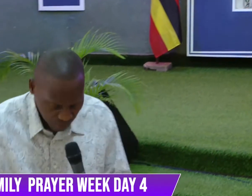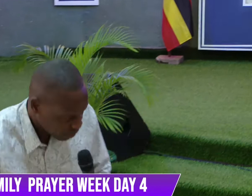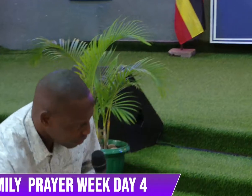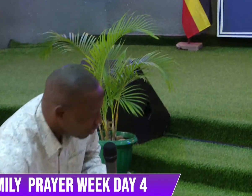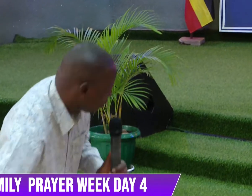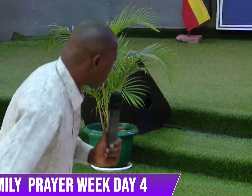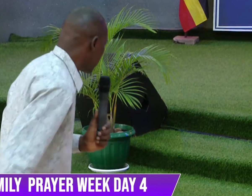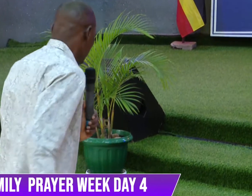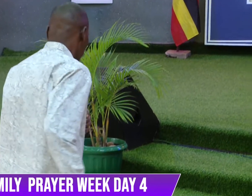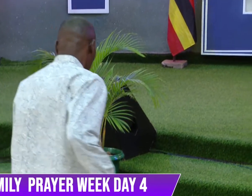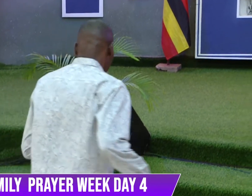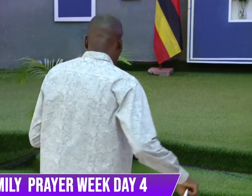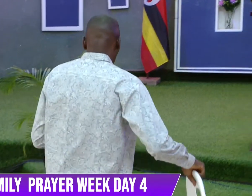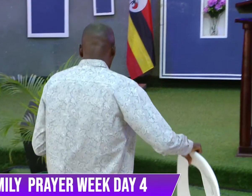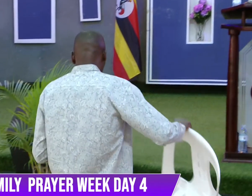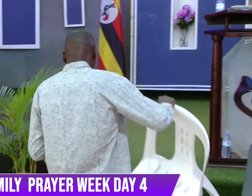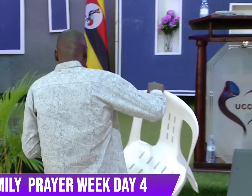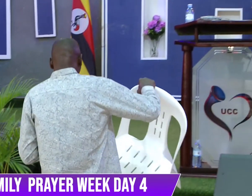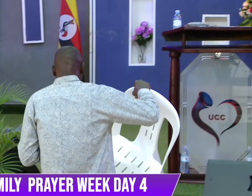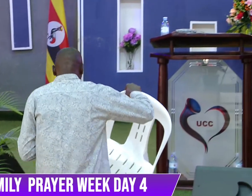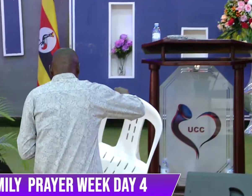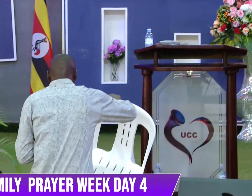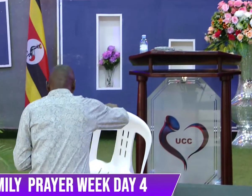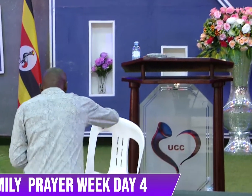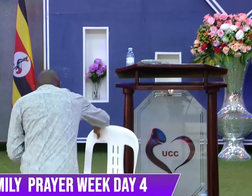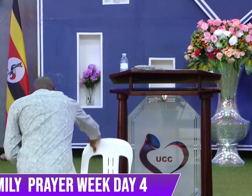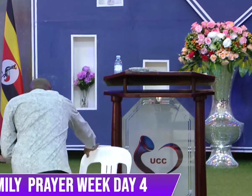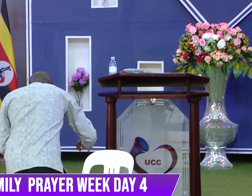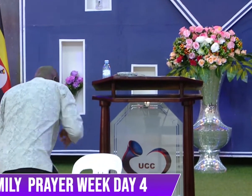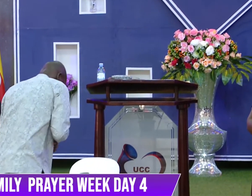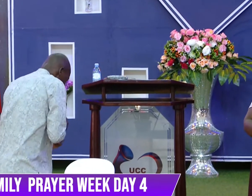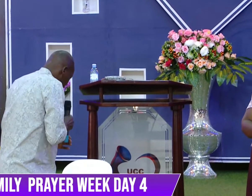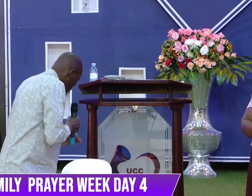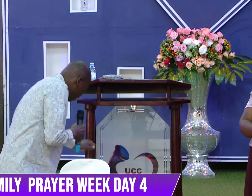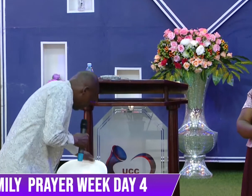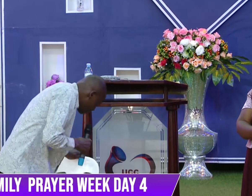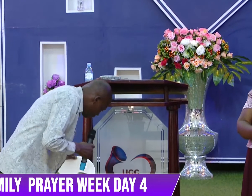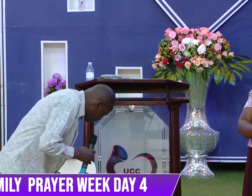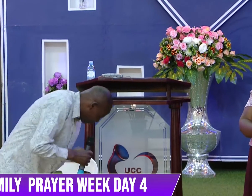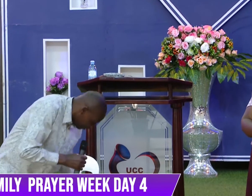the generation when sisters sit with a great responsibility.